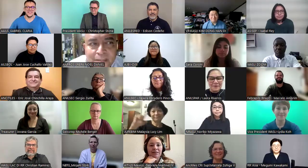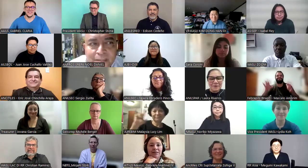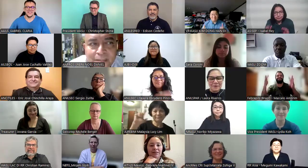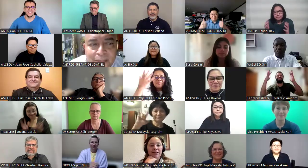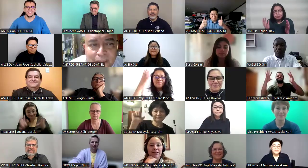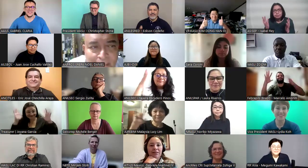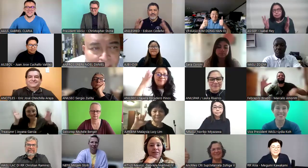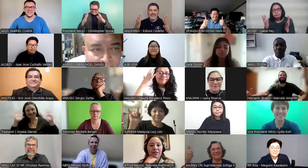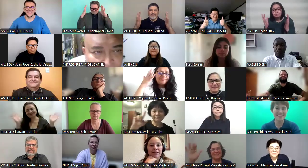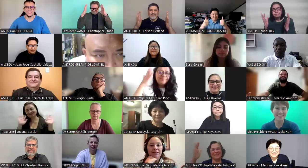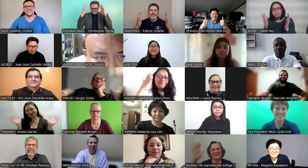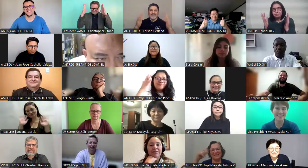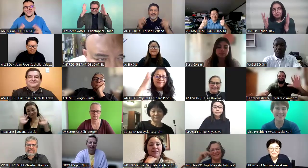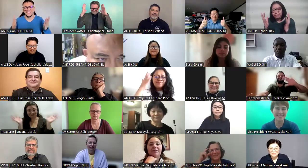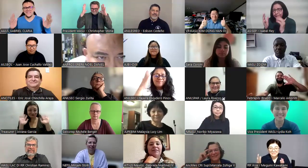Great.